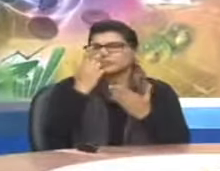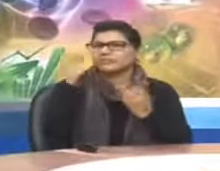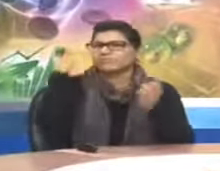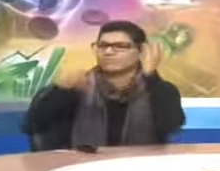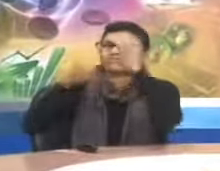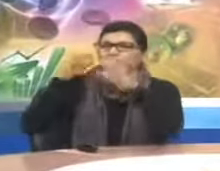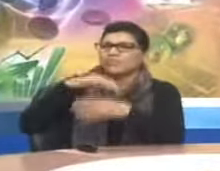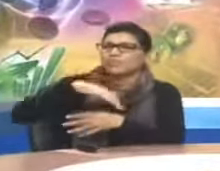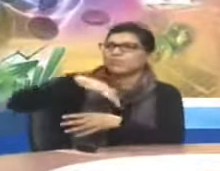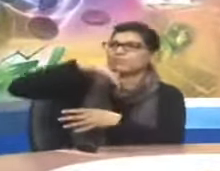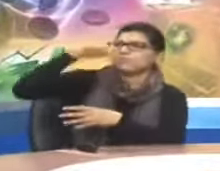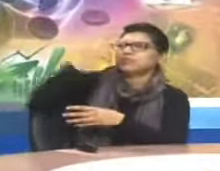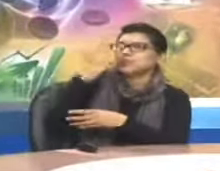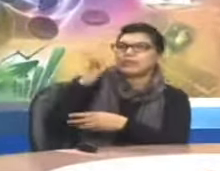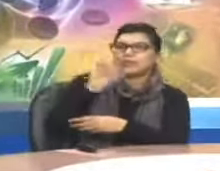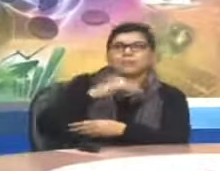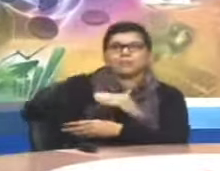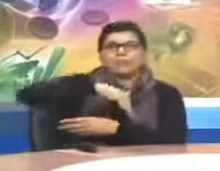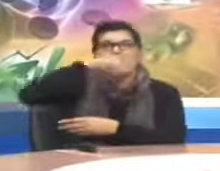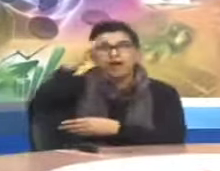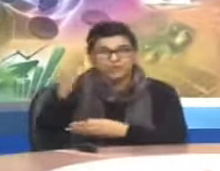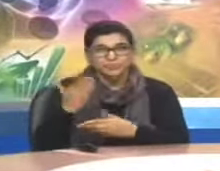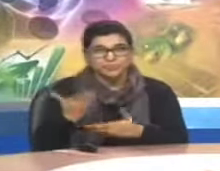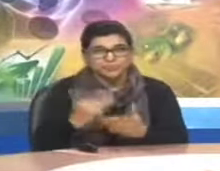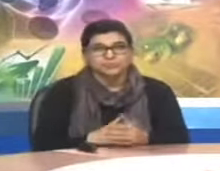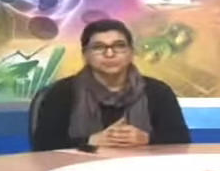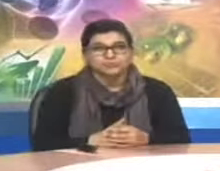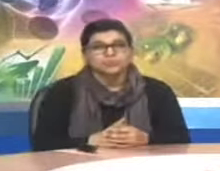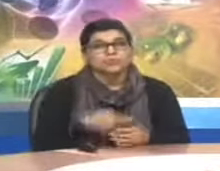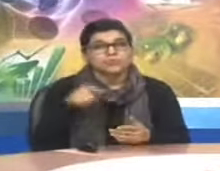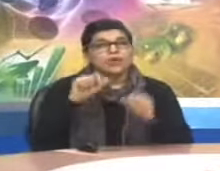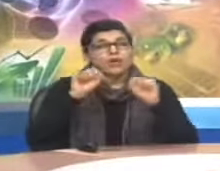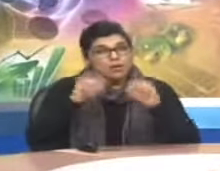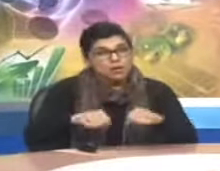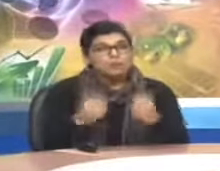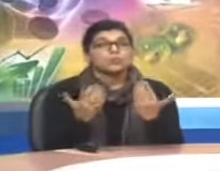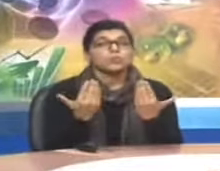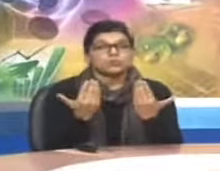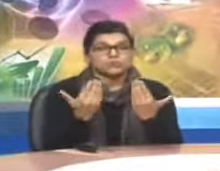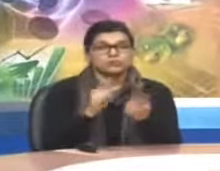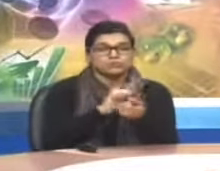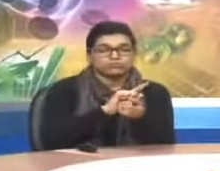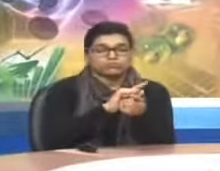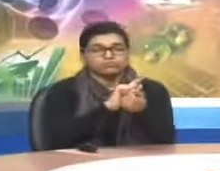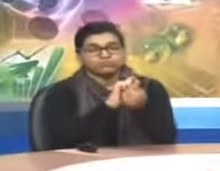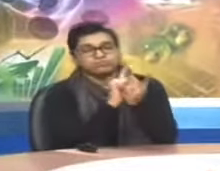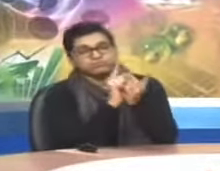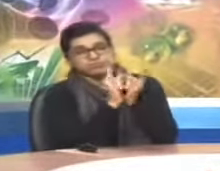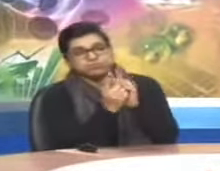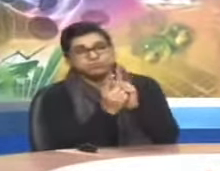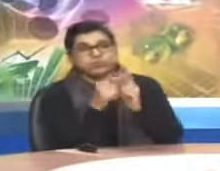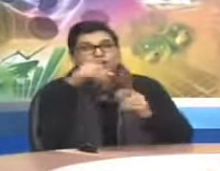you all must have seen at various places garbage mountain like this. It becomes a